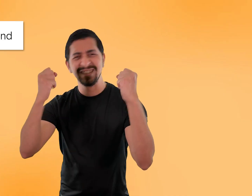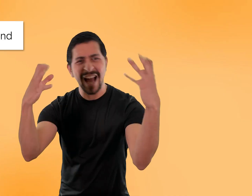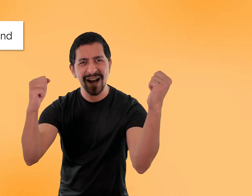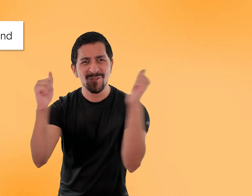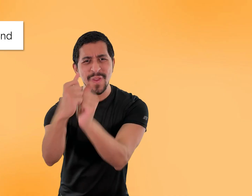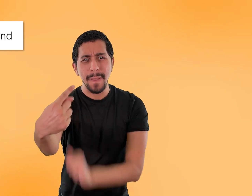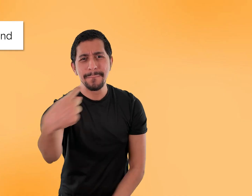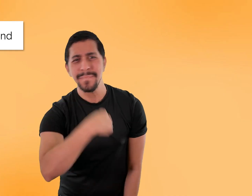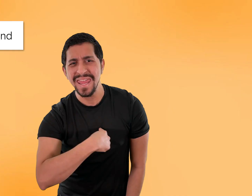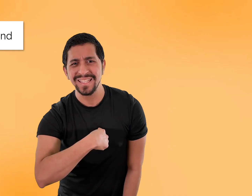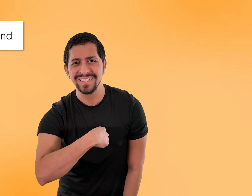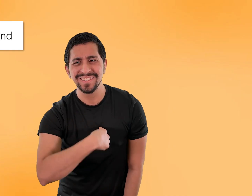Sign it with me.